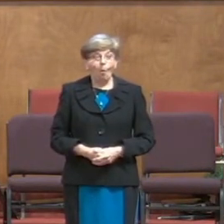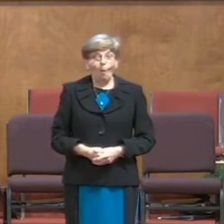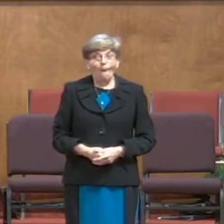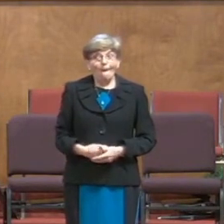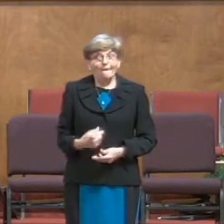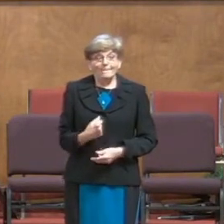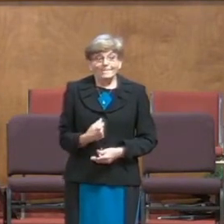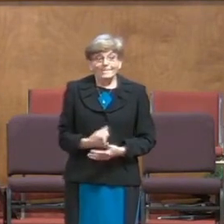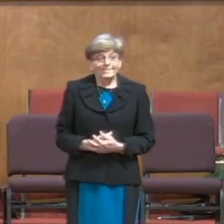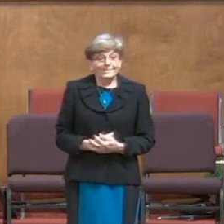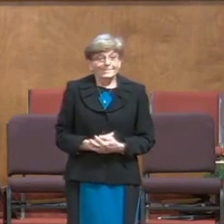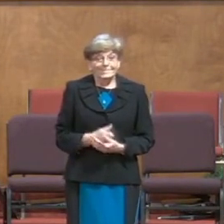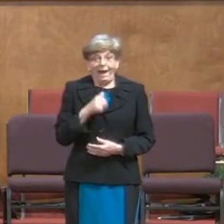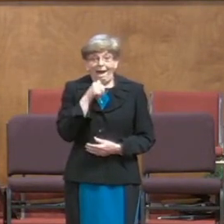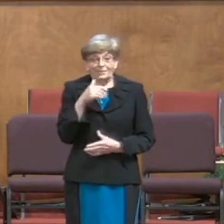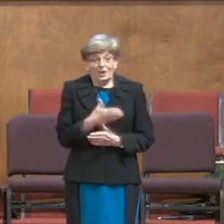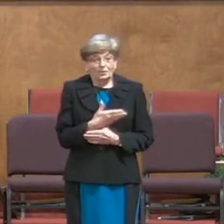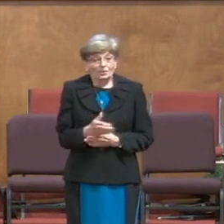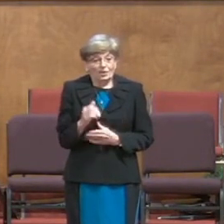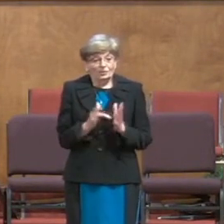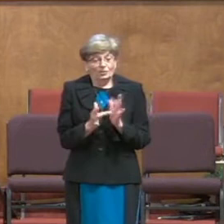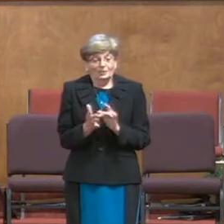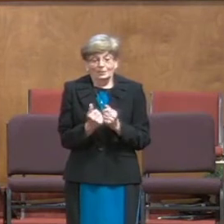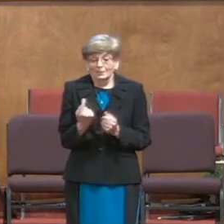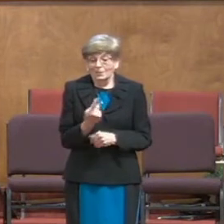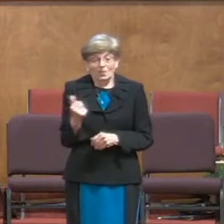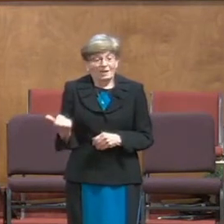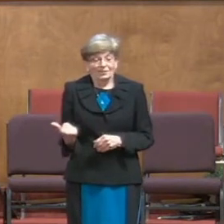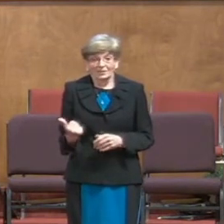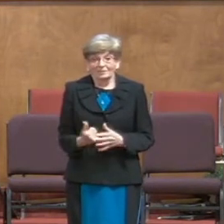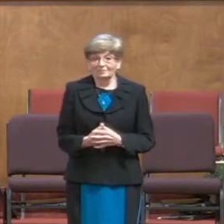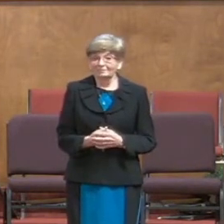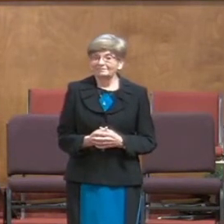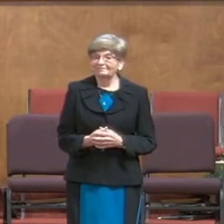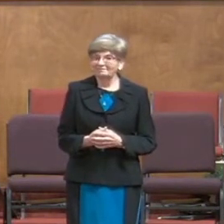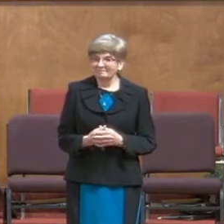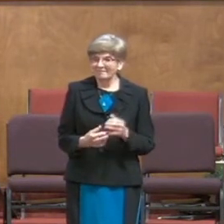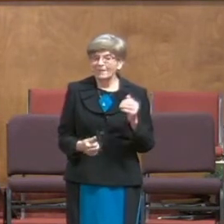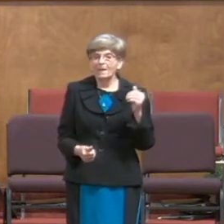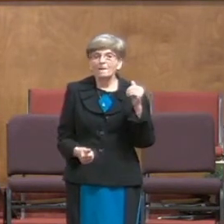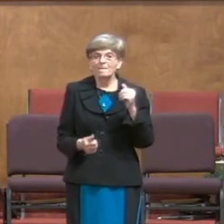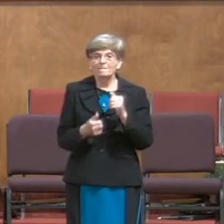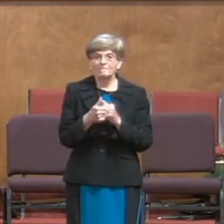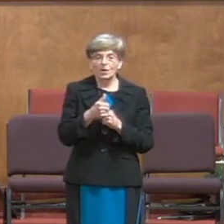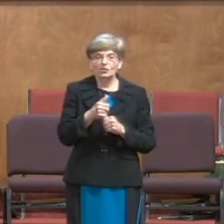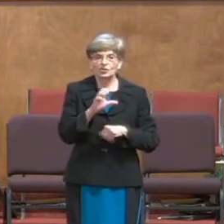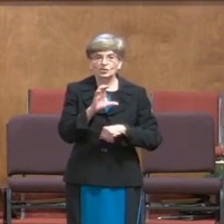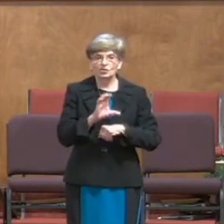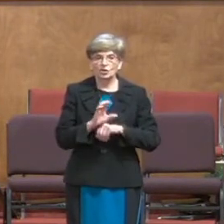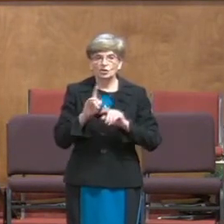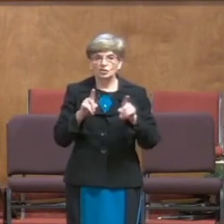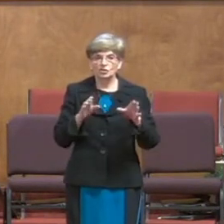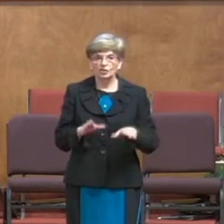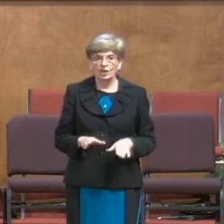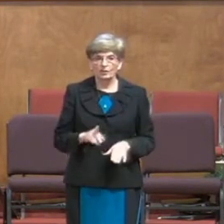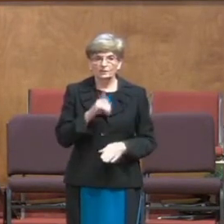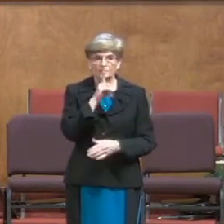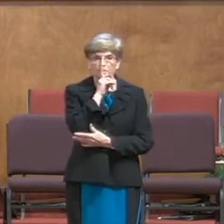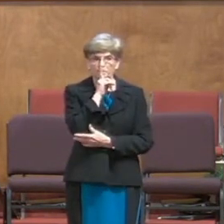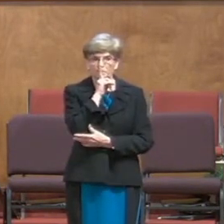haven't shared the hope of Jesus with somebody else. Most evangelicals don't even invite people to church